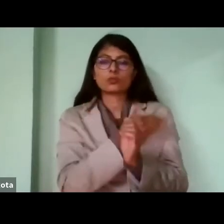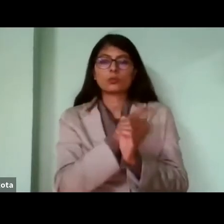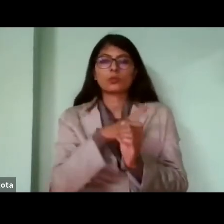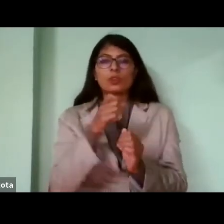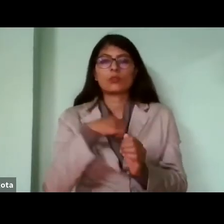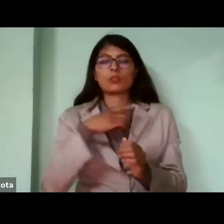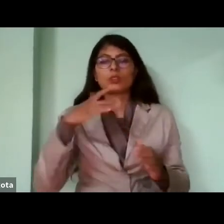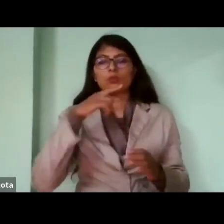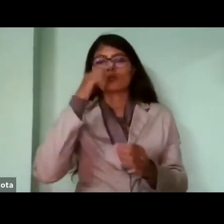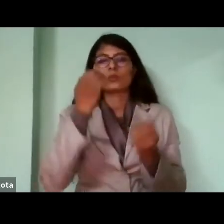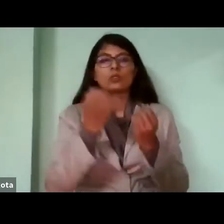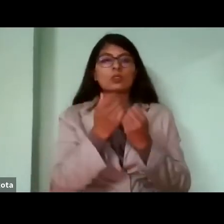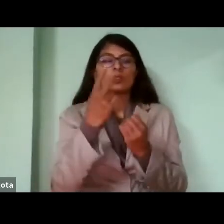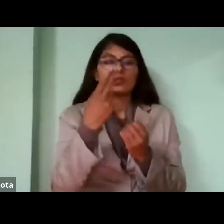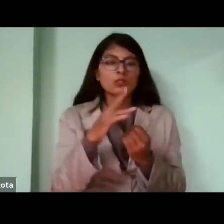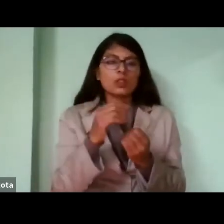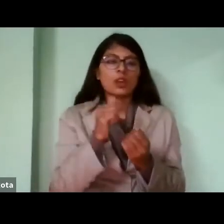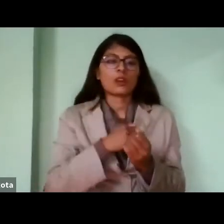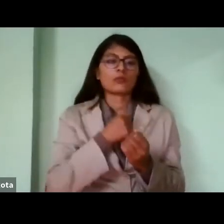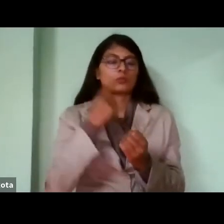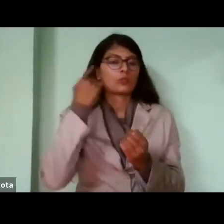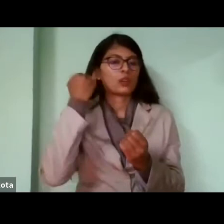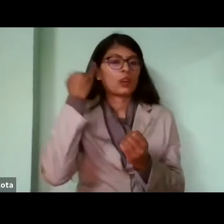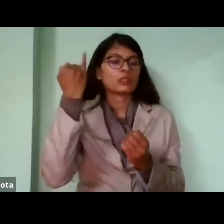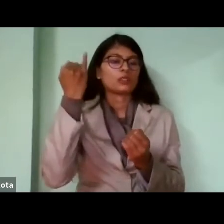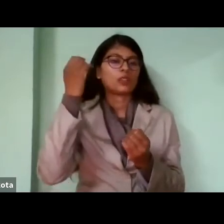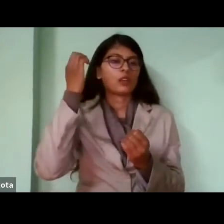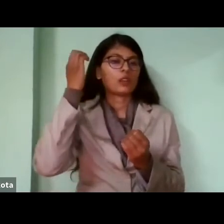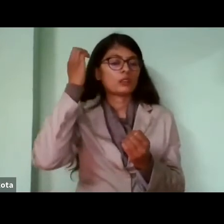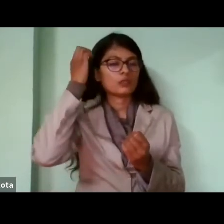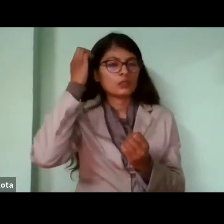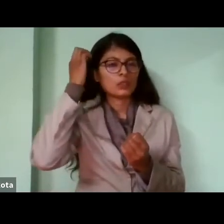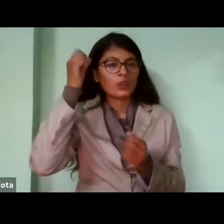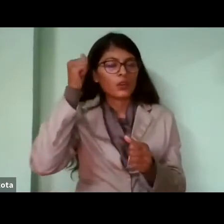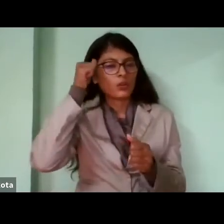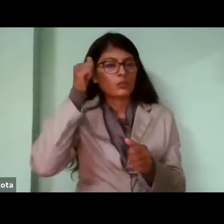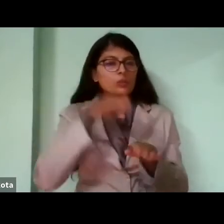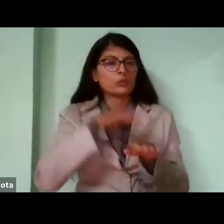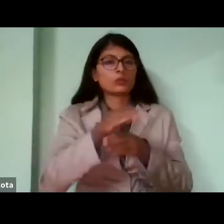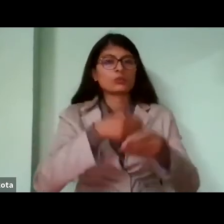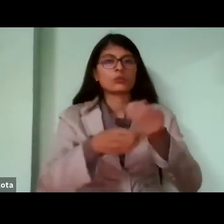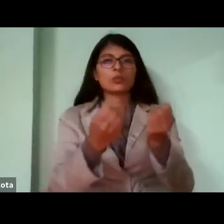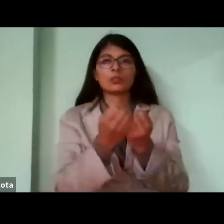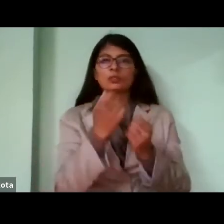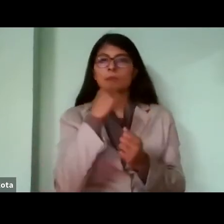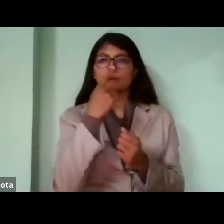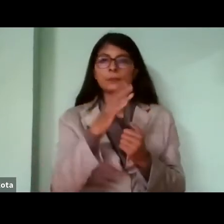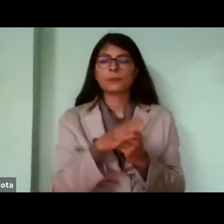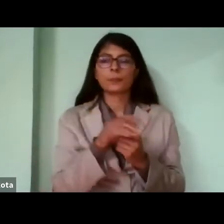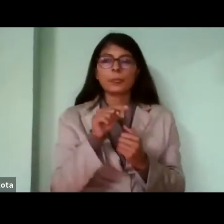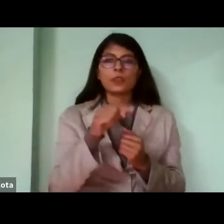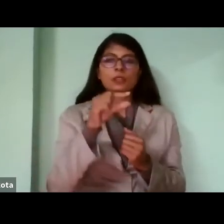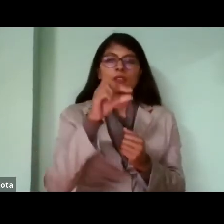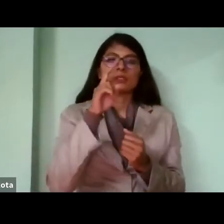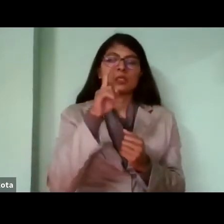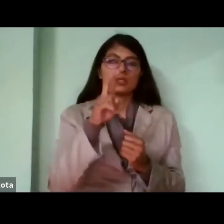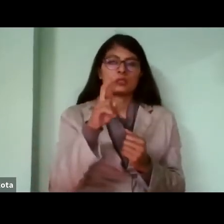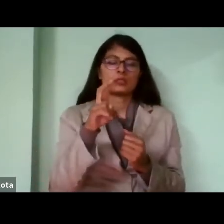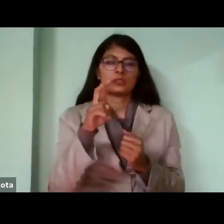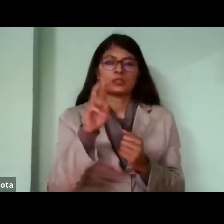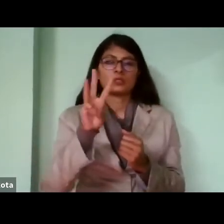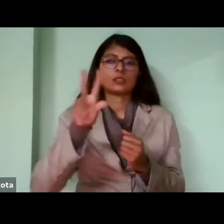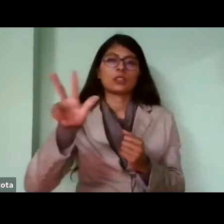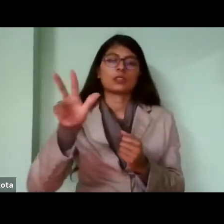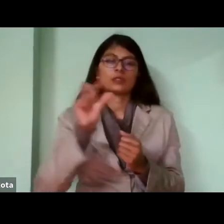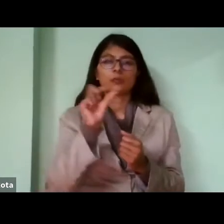order to share views with the committee members on the writing of GR